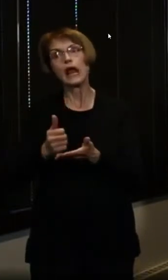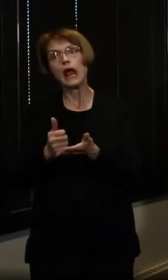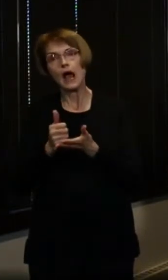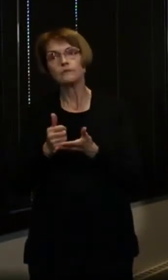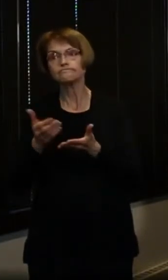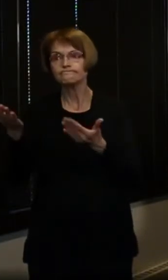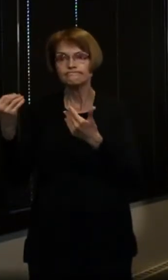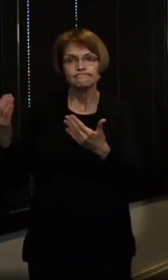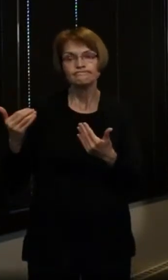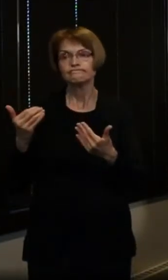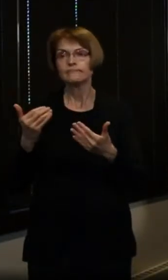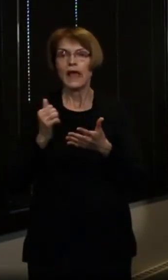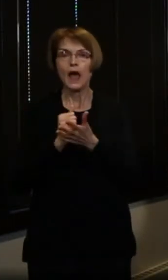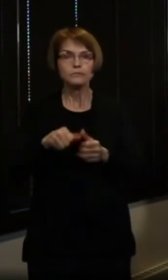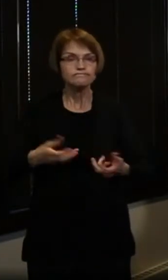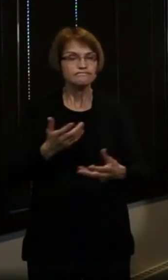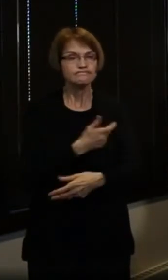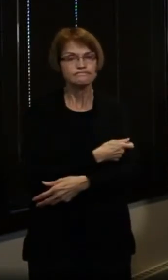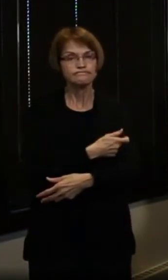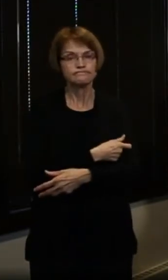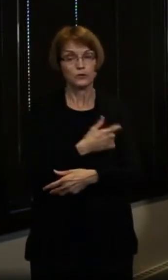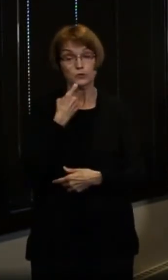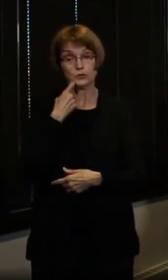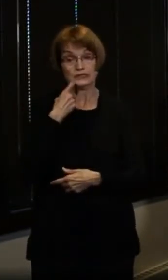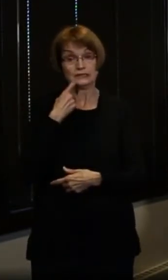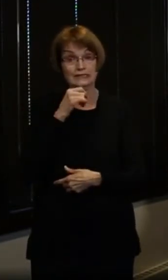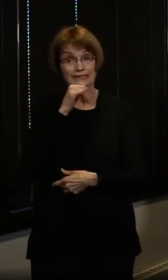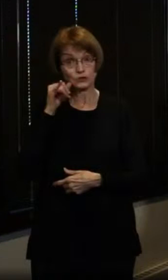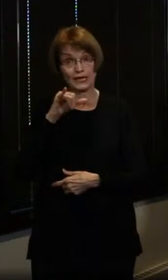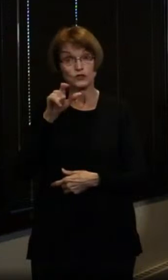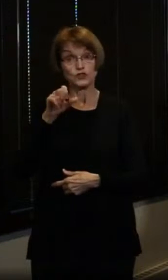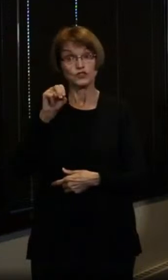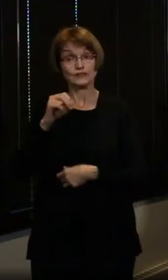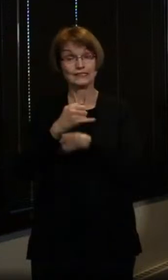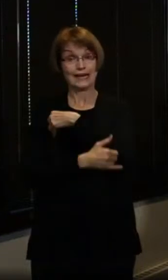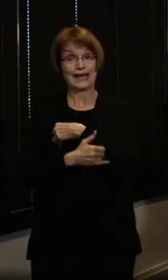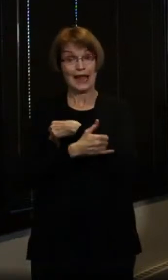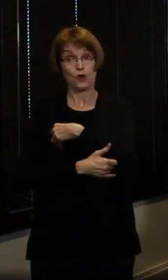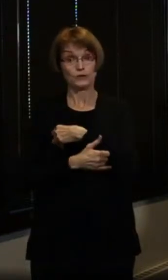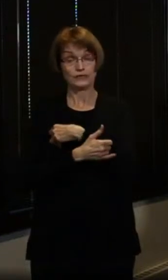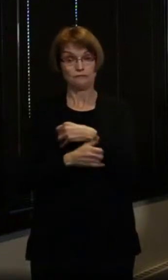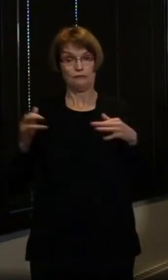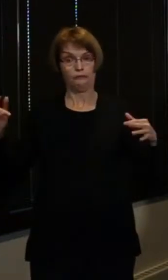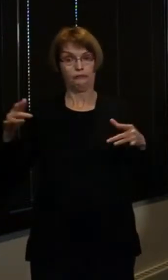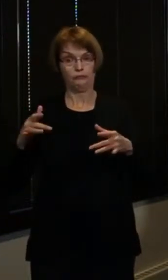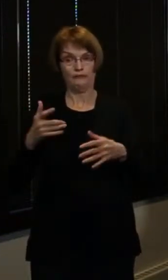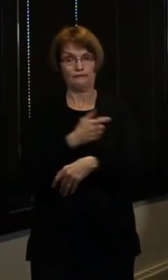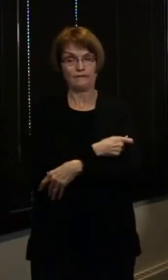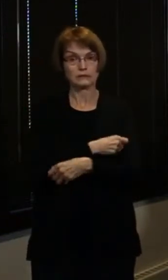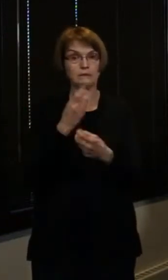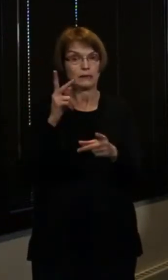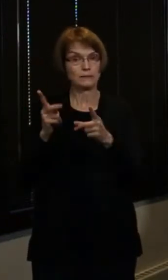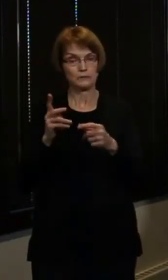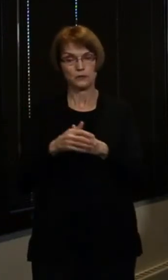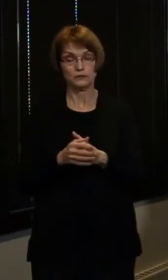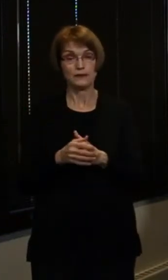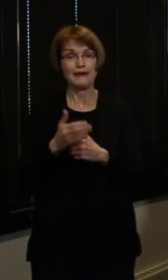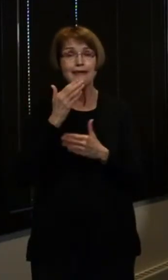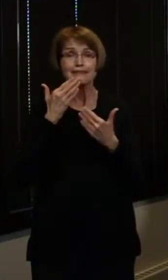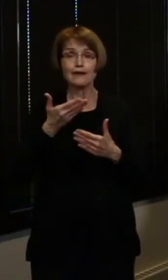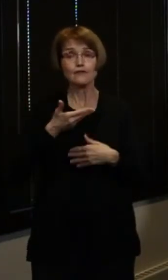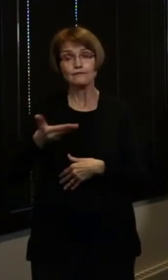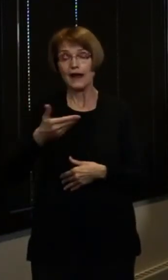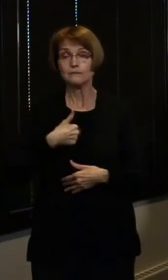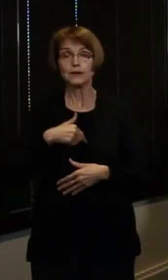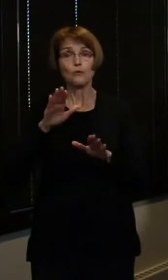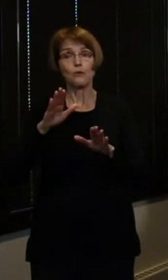at Jefferson County's mass vaccination site yesterday. Thank you, Jefferson County, for having me out there. It was a wonderful experience, was